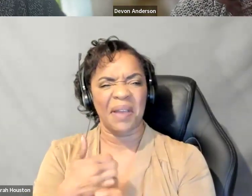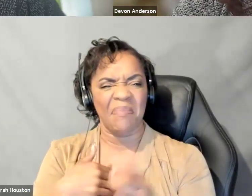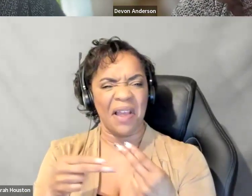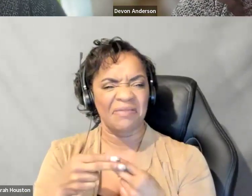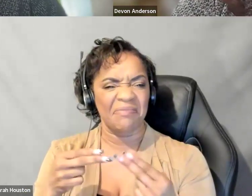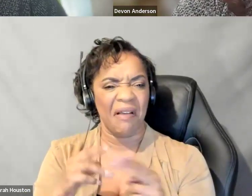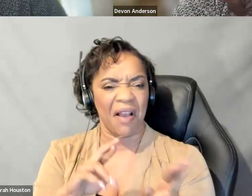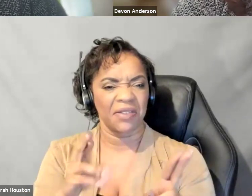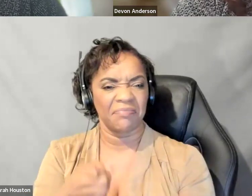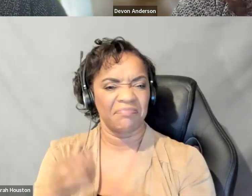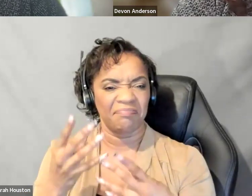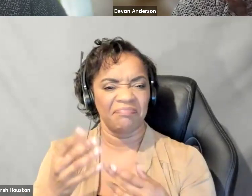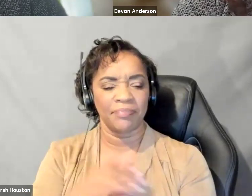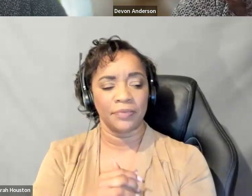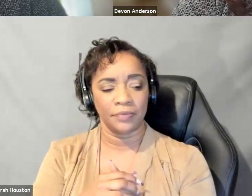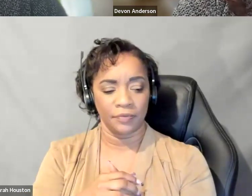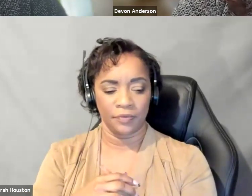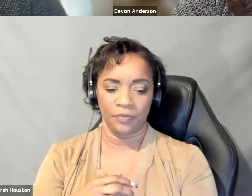up.